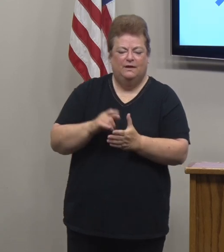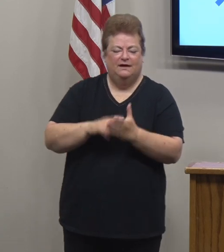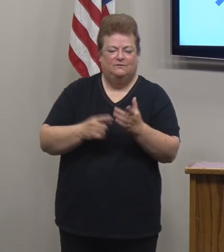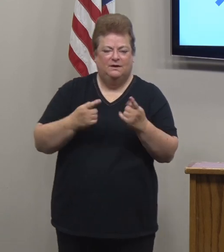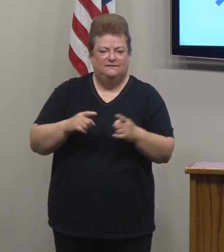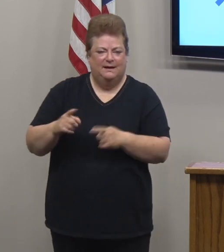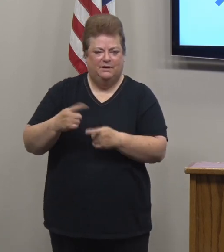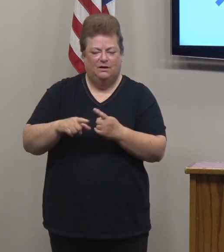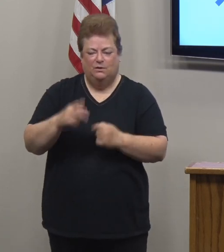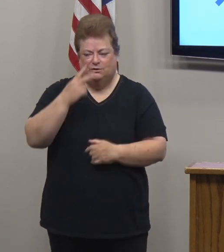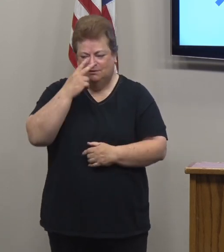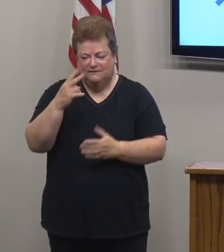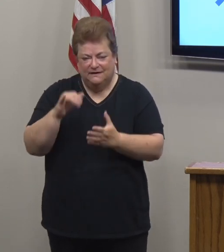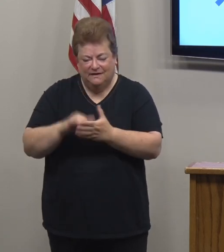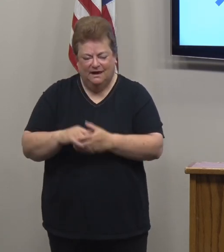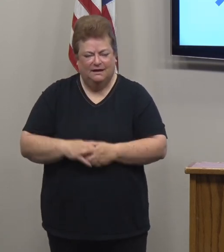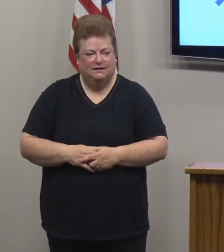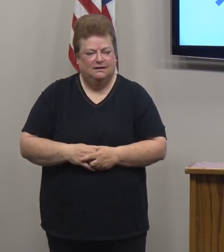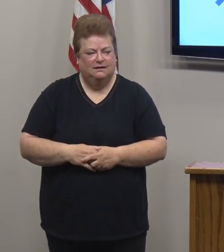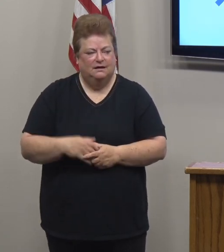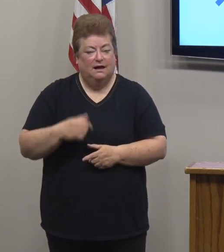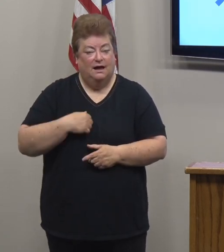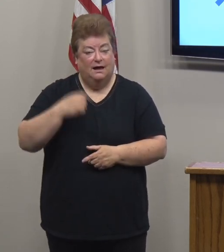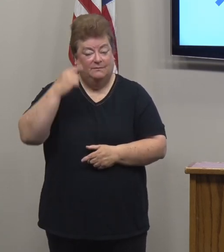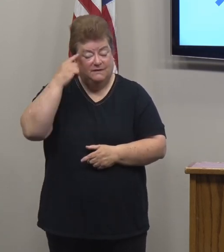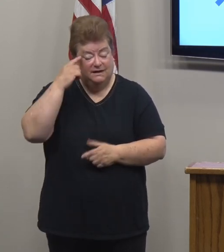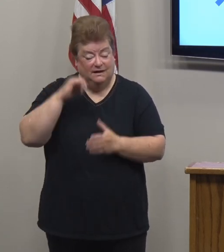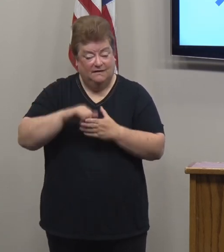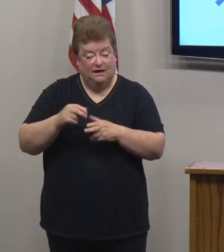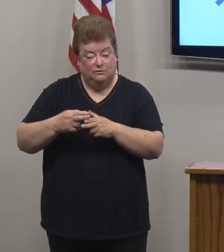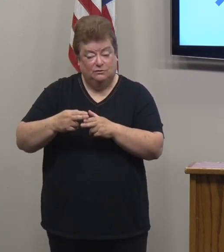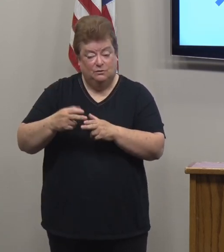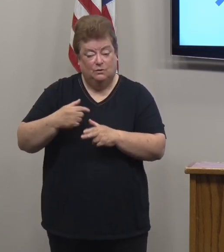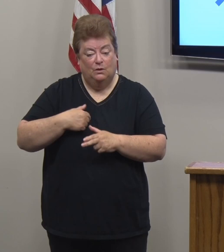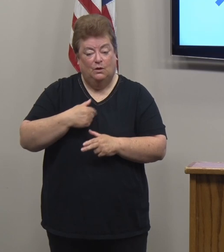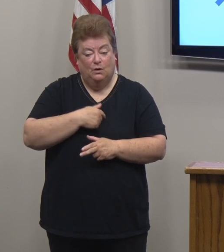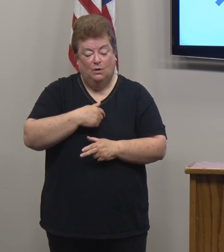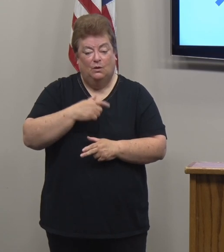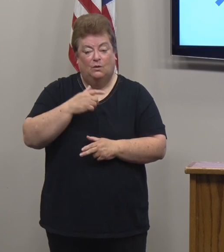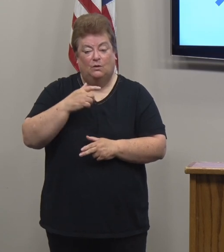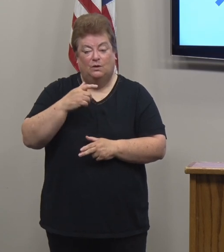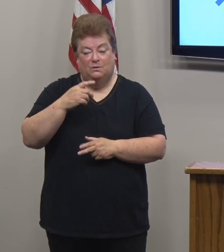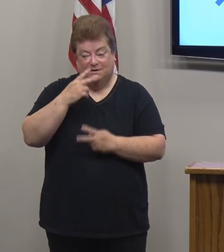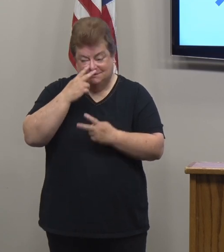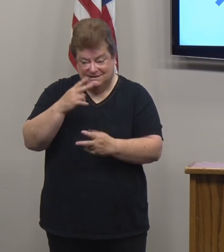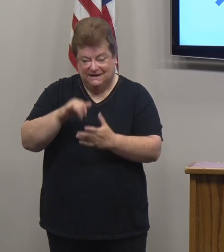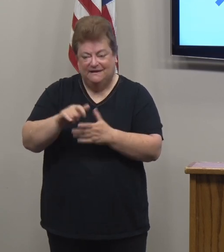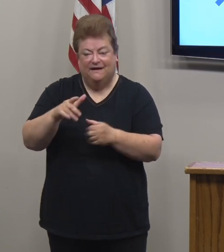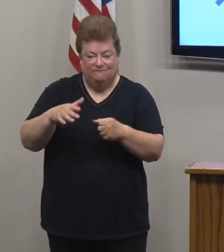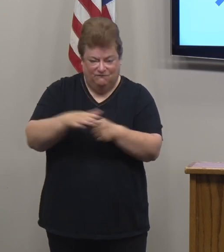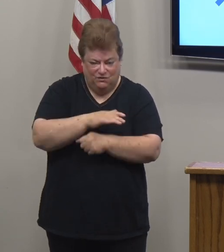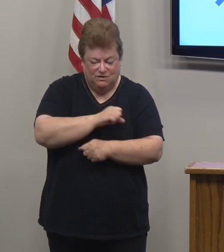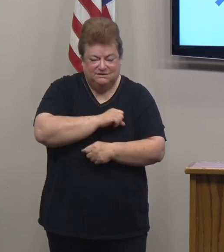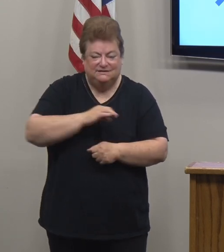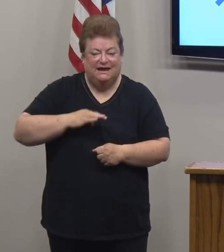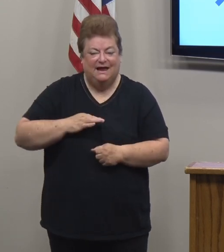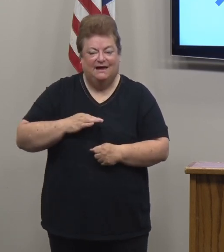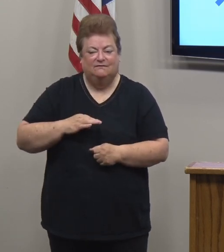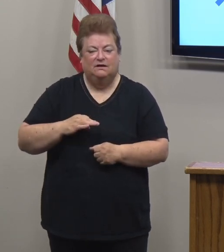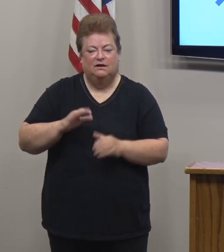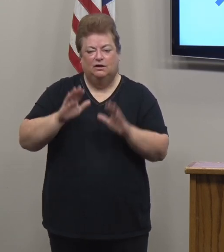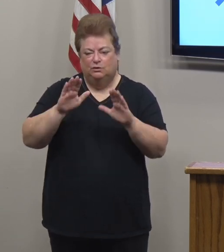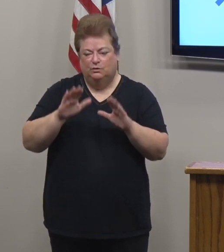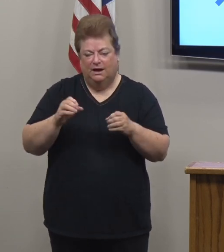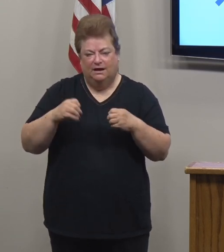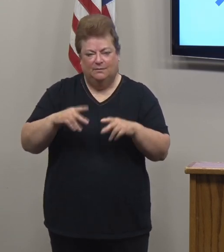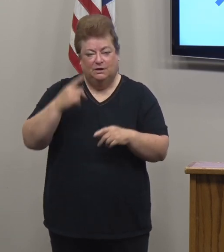that. I'm thinking that soon we'll hear that they're fully staffed. You know, it's a great opportunity for people